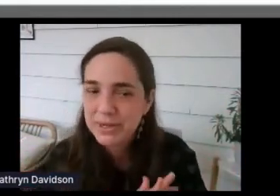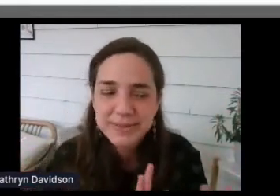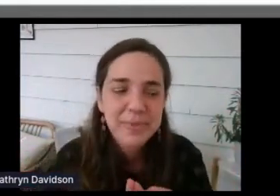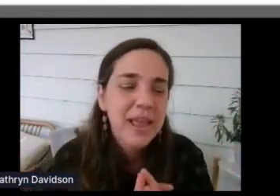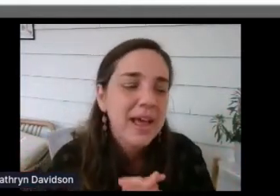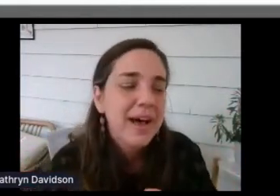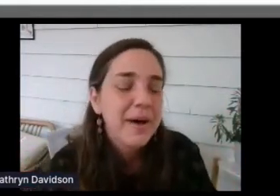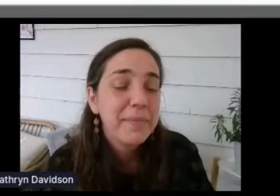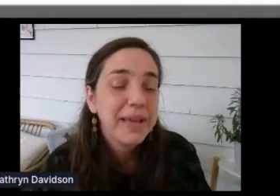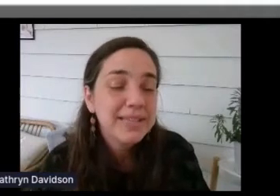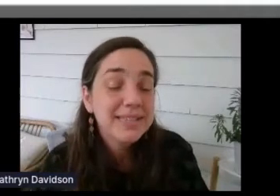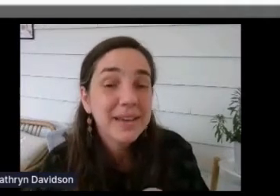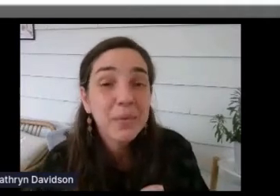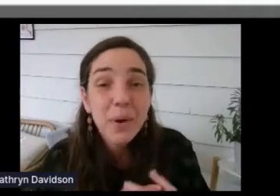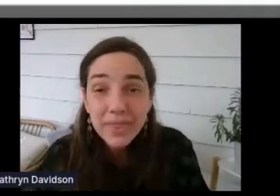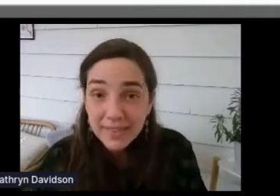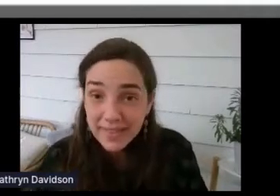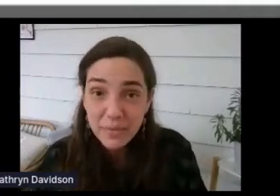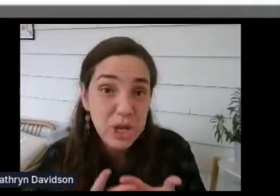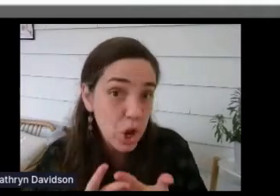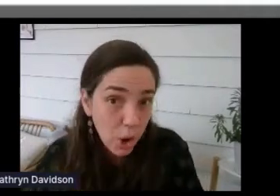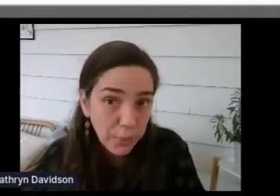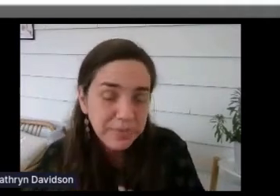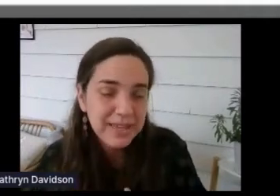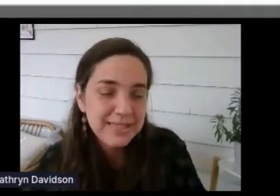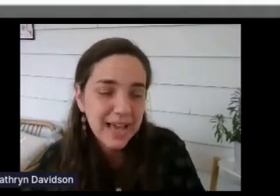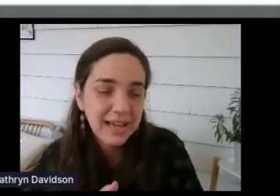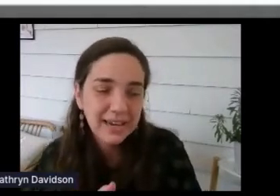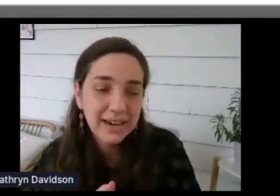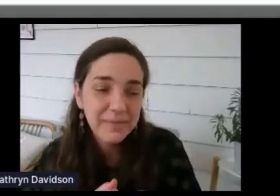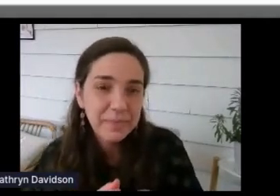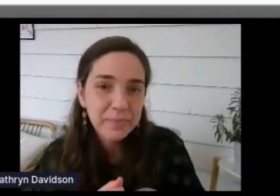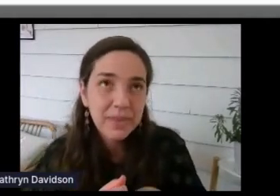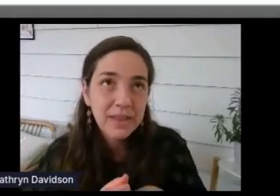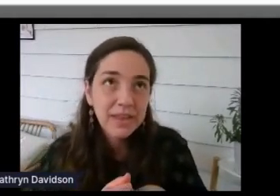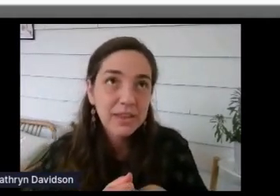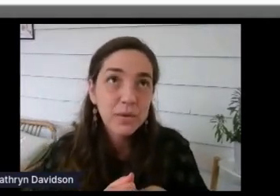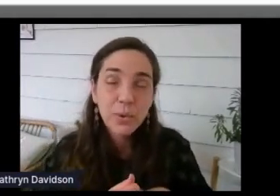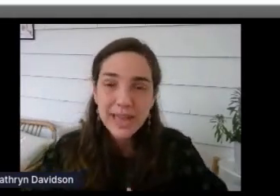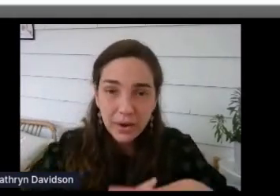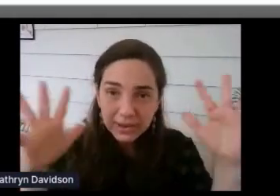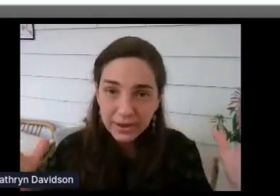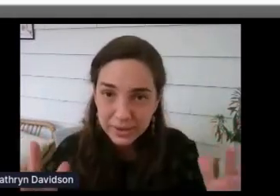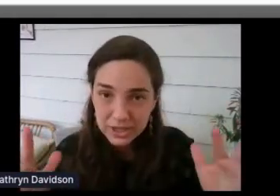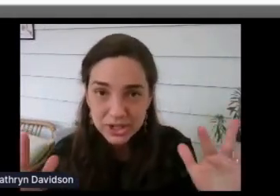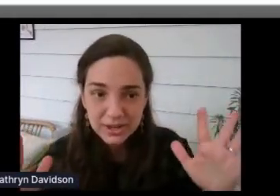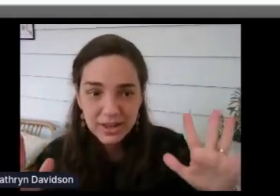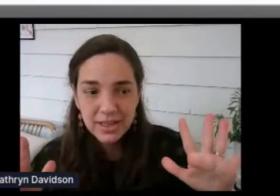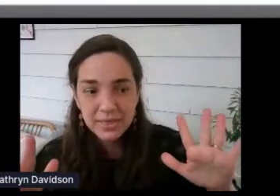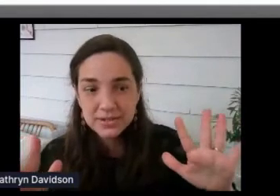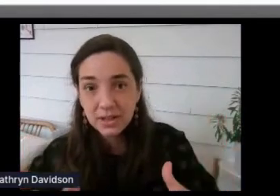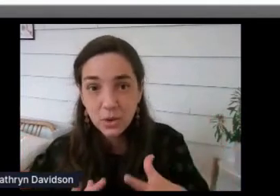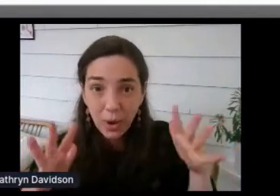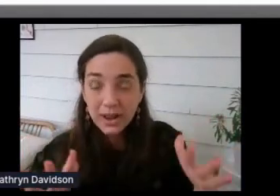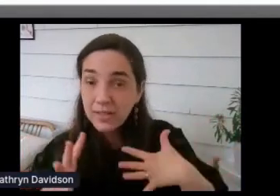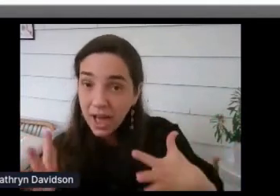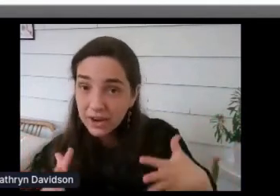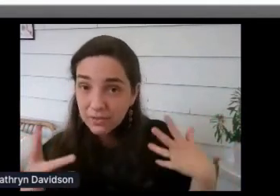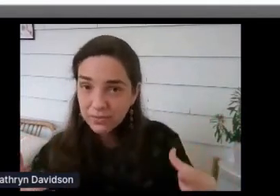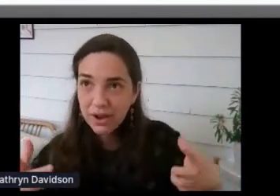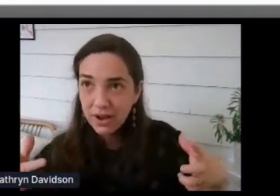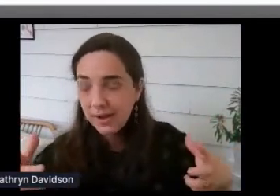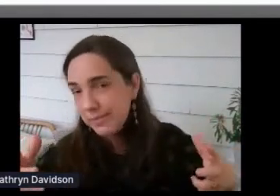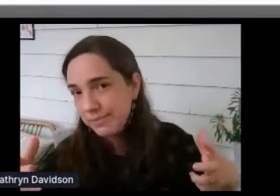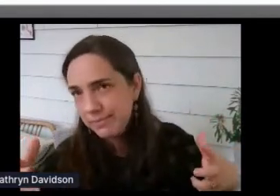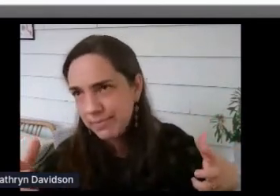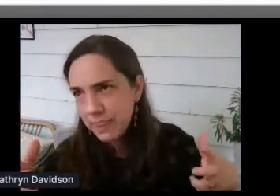around numbers. Because one thing that we know is that without language, there's quite a lot